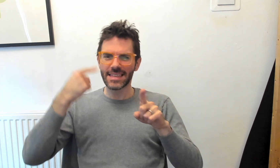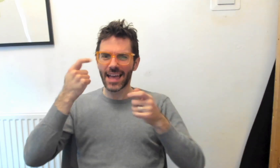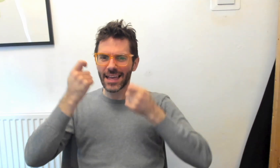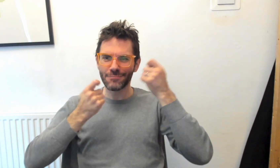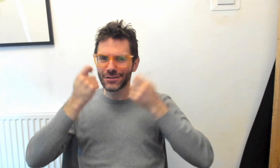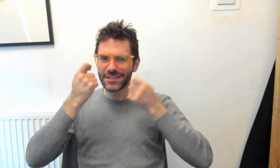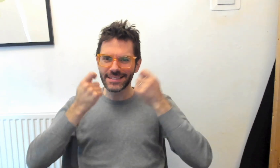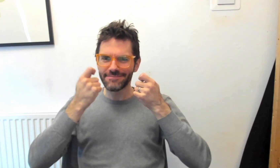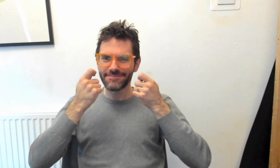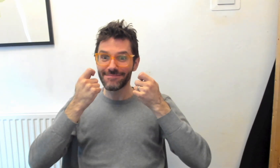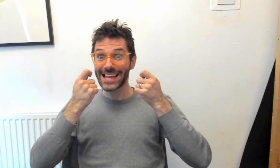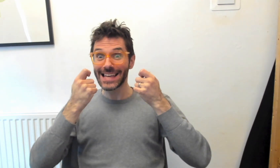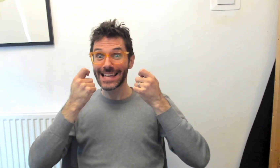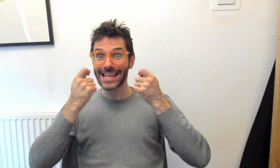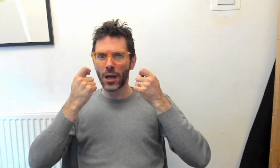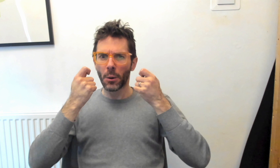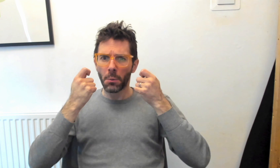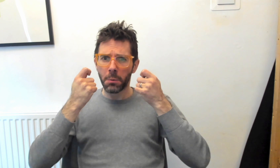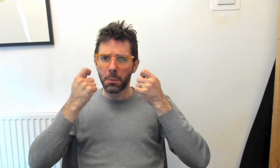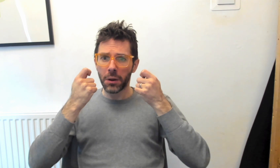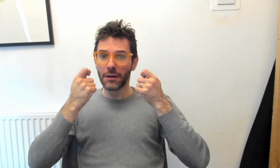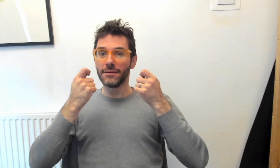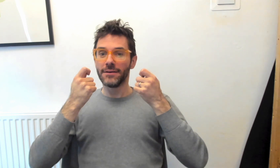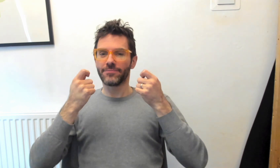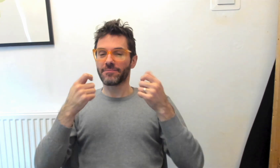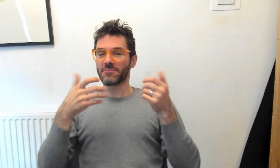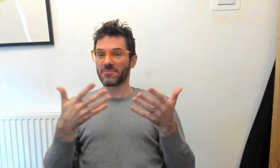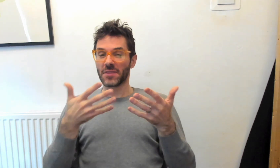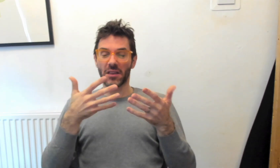facial expression, positive or negative facial expression.